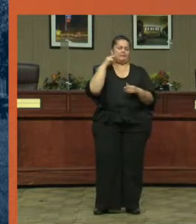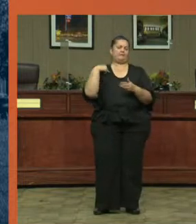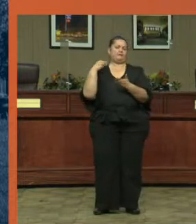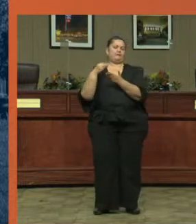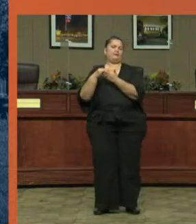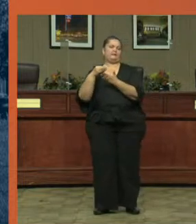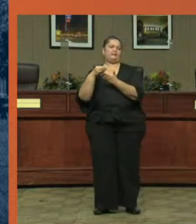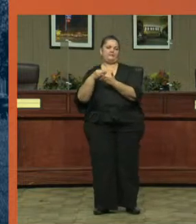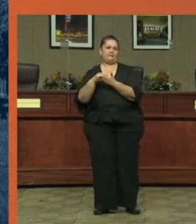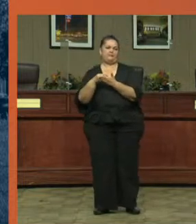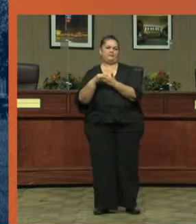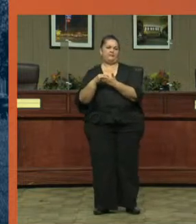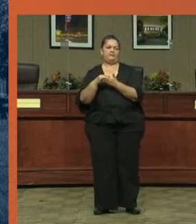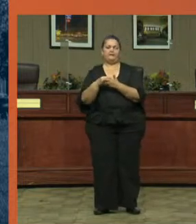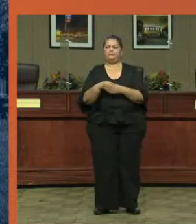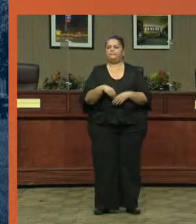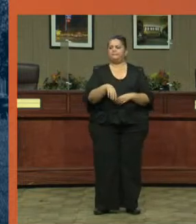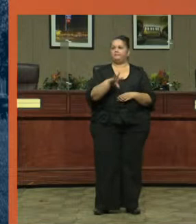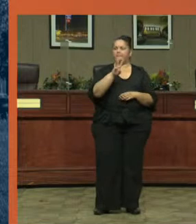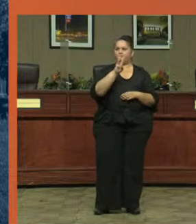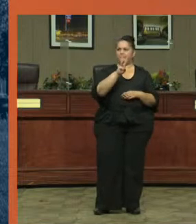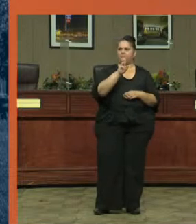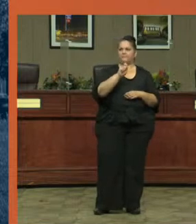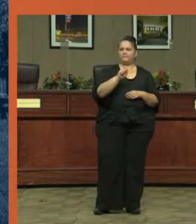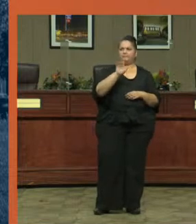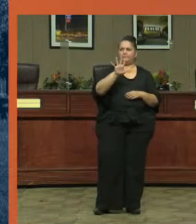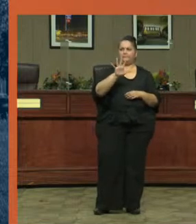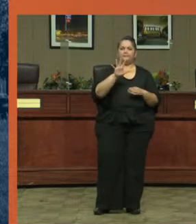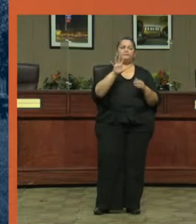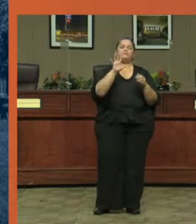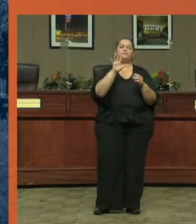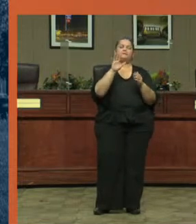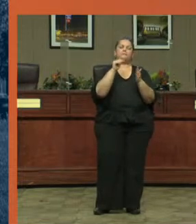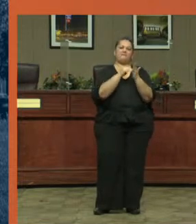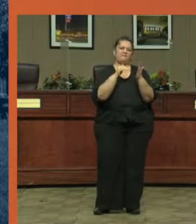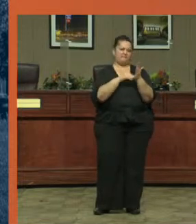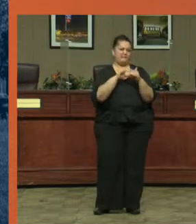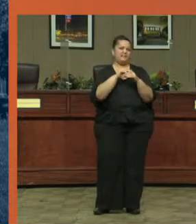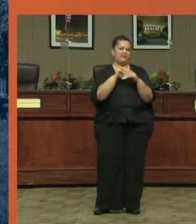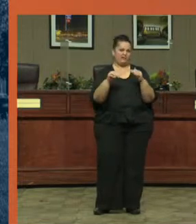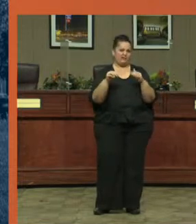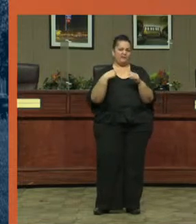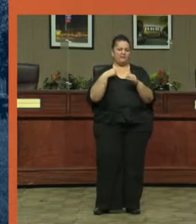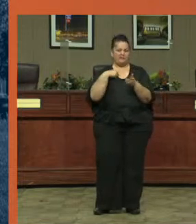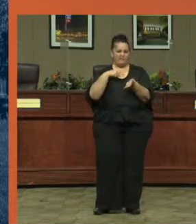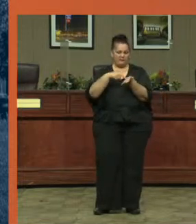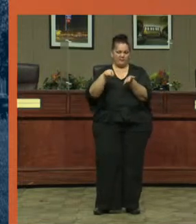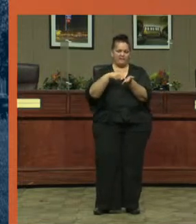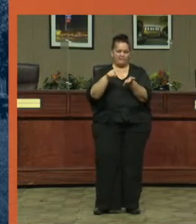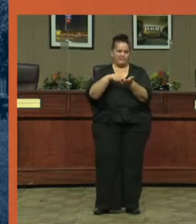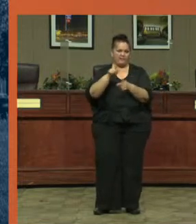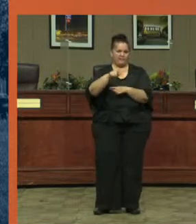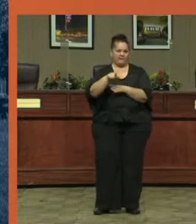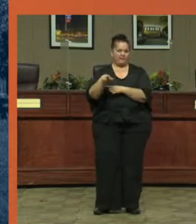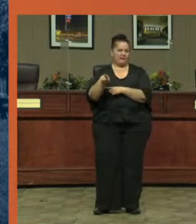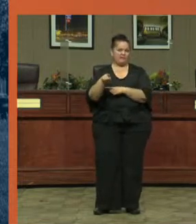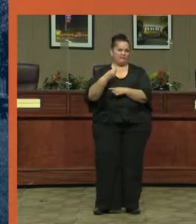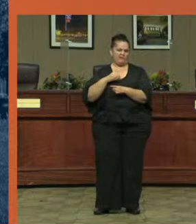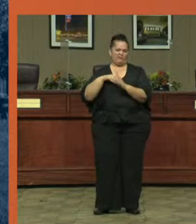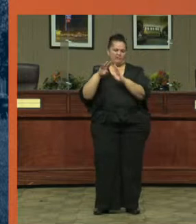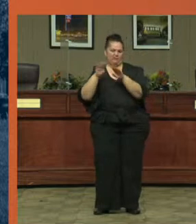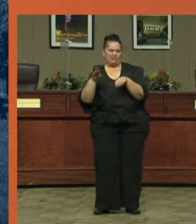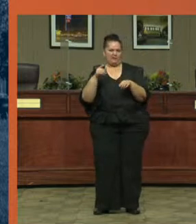million have been paid out through the Comptroller's Office to landlords on their tenants' behalf through this program.